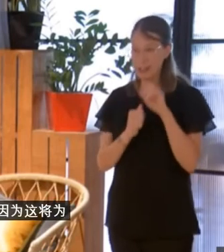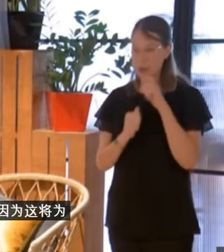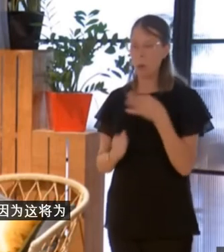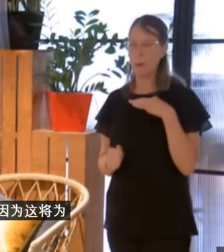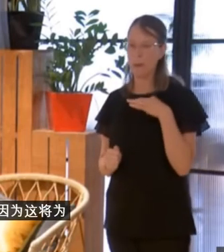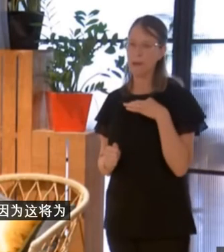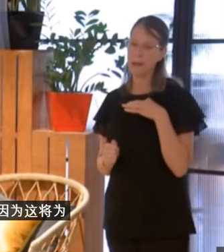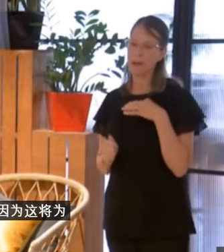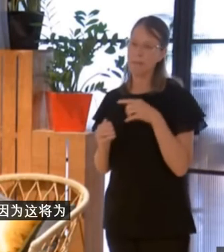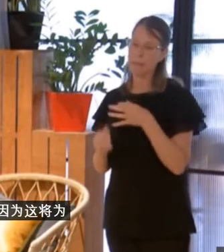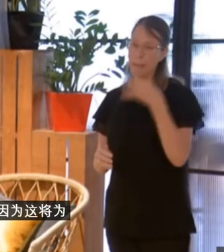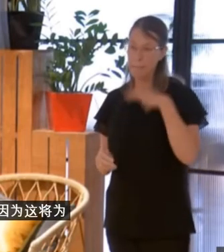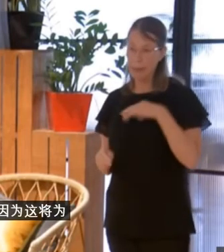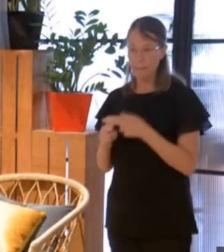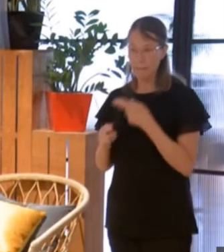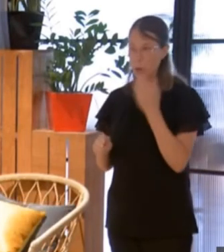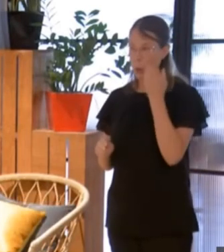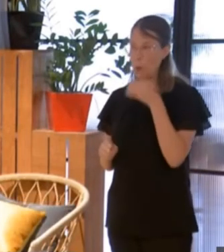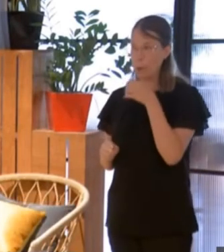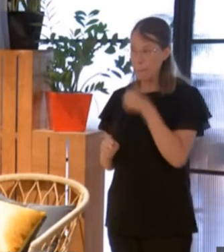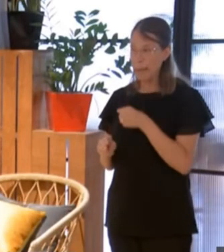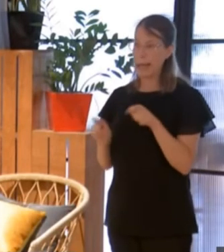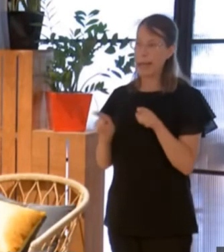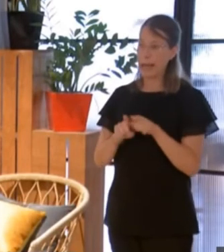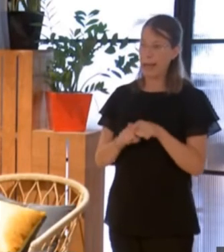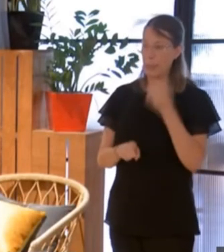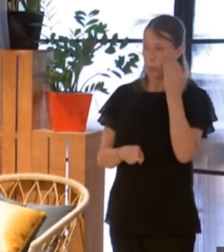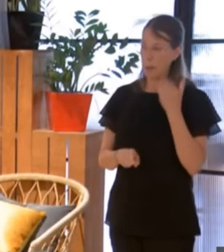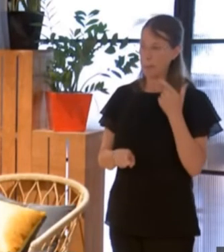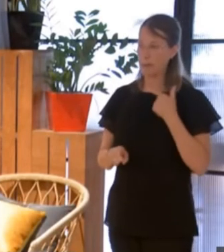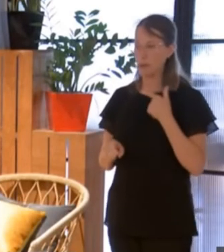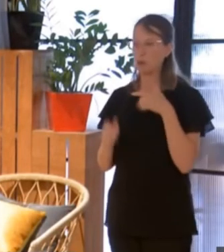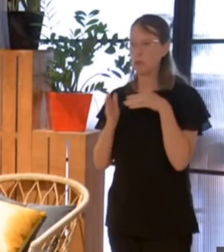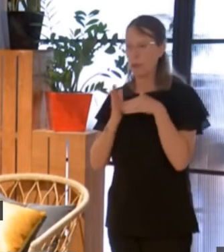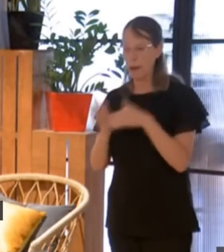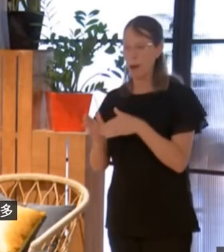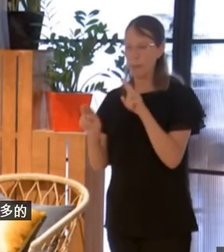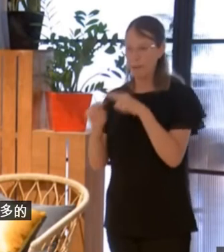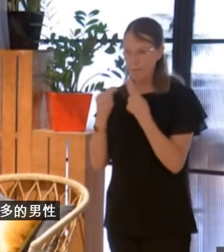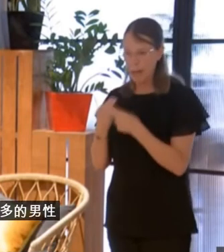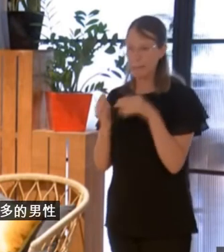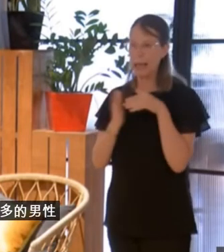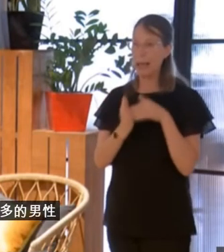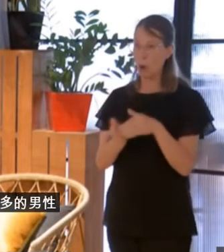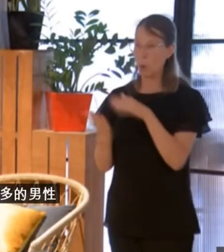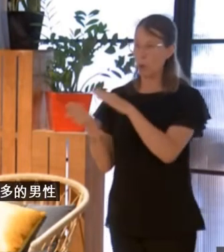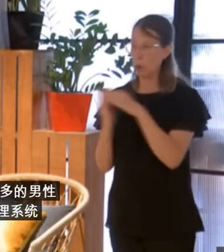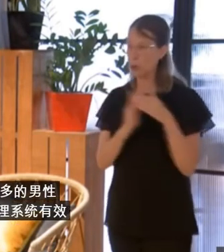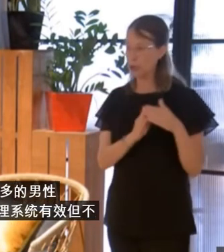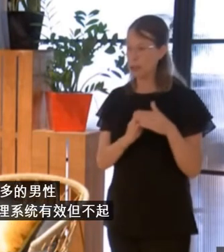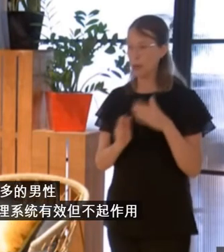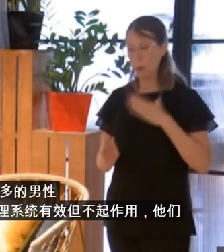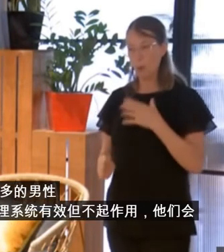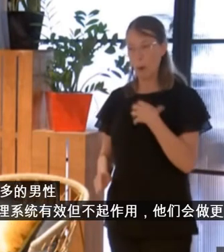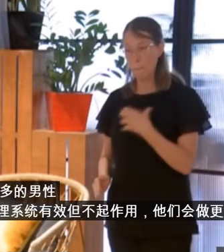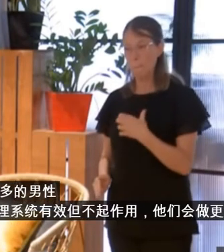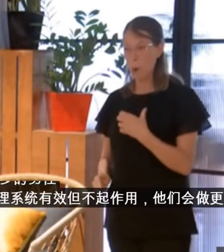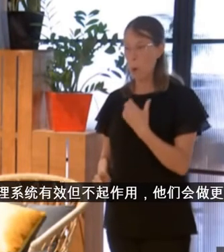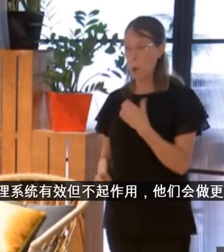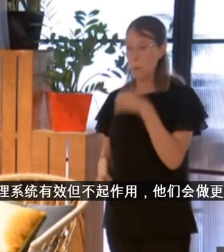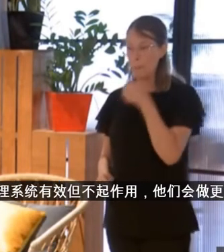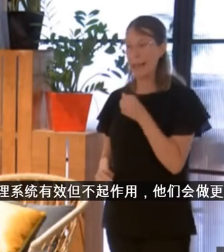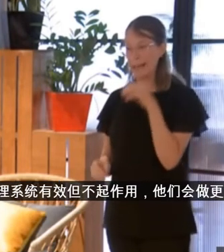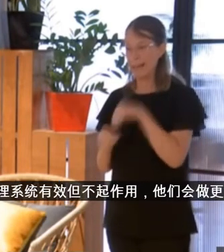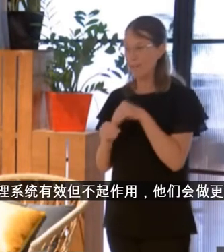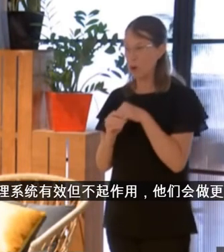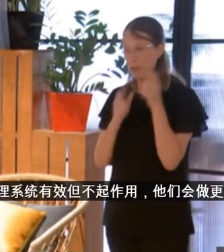because it will be about a better set of circumstances for how we operate as families, as communities. And we want more and more men doing the caring. And they will do